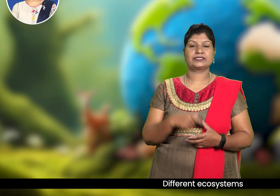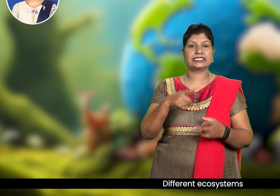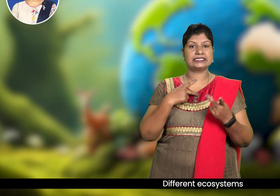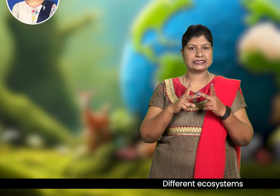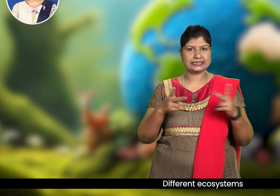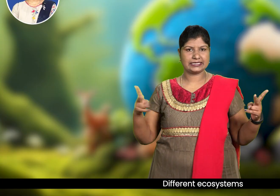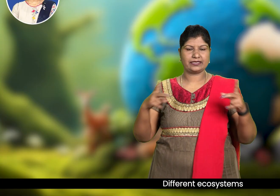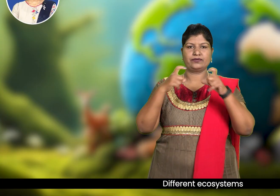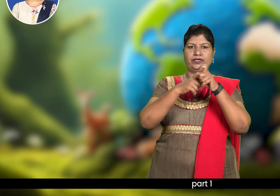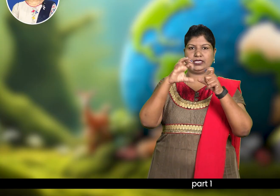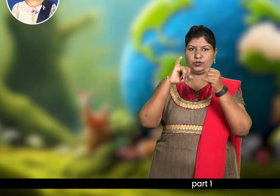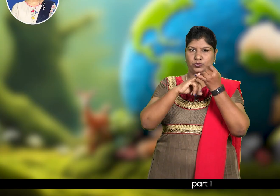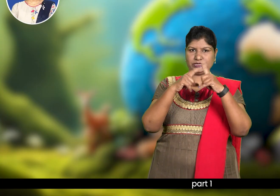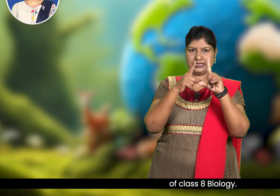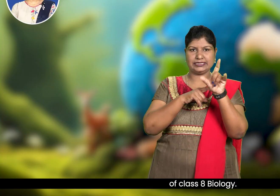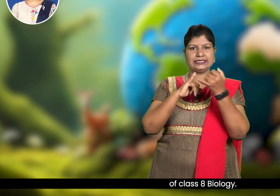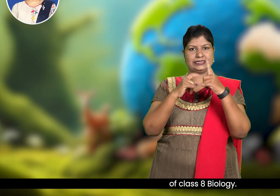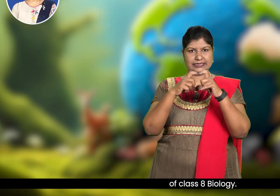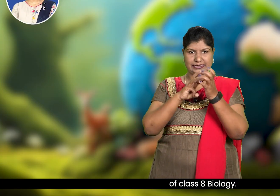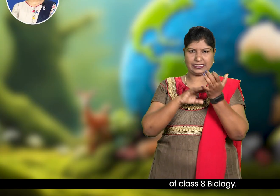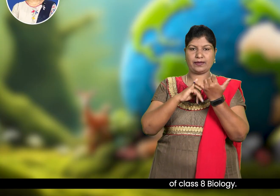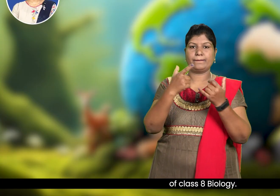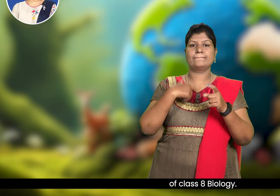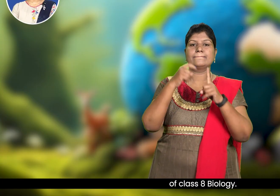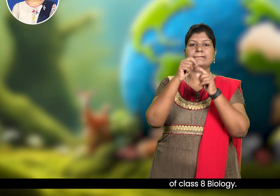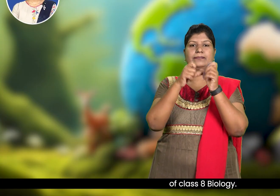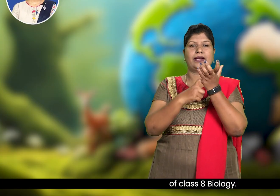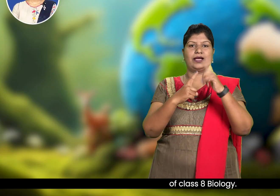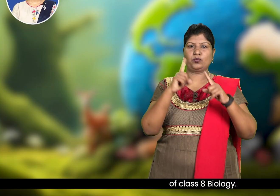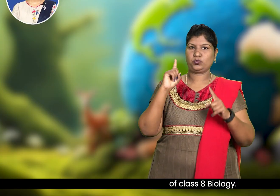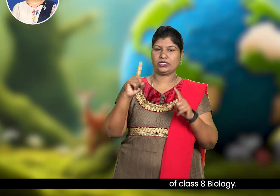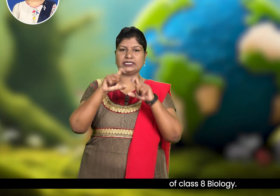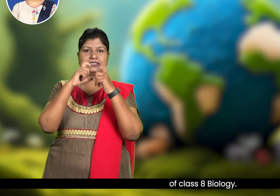Different ecosystems, part 1 of class 8 biology.